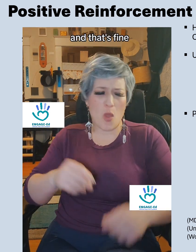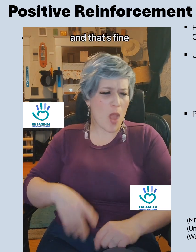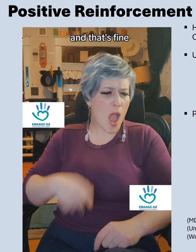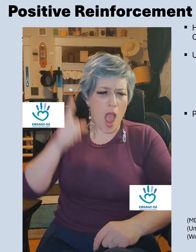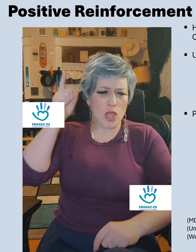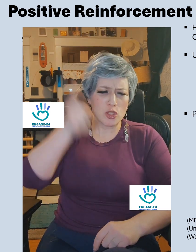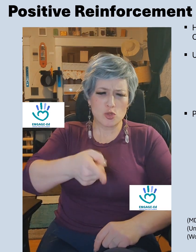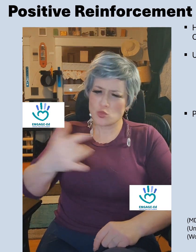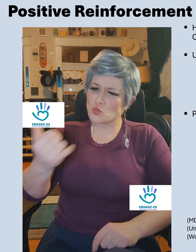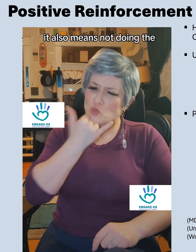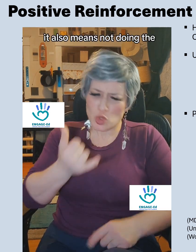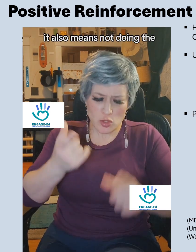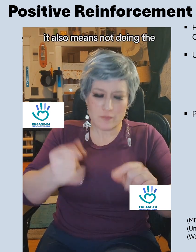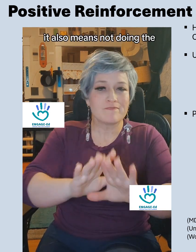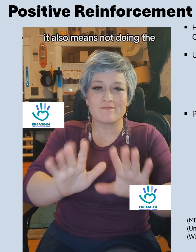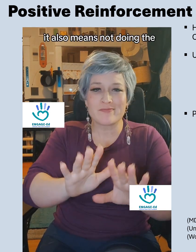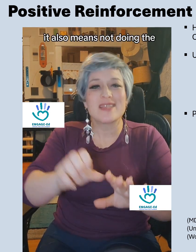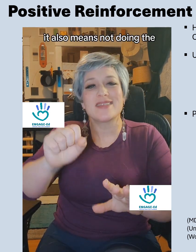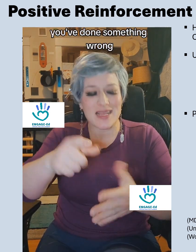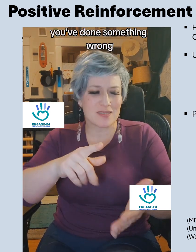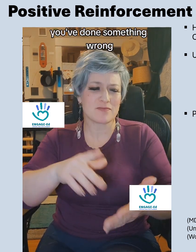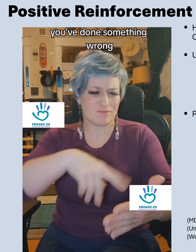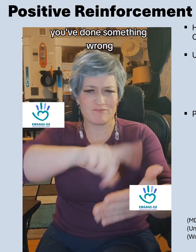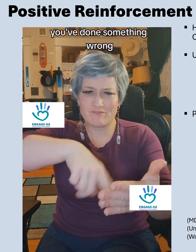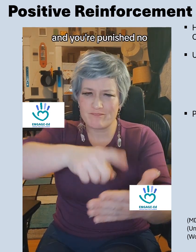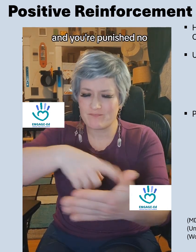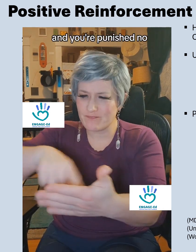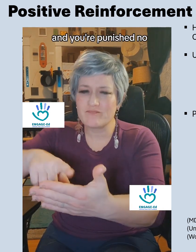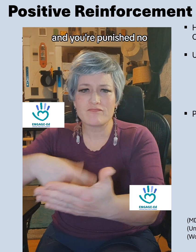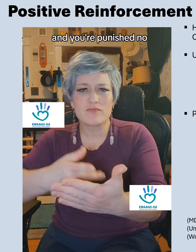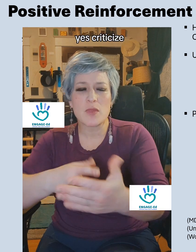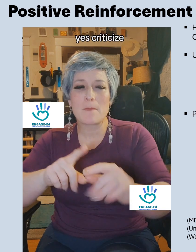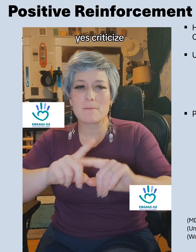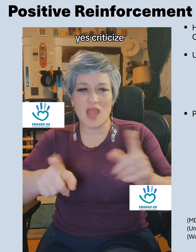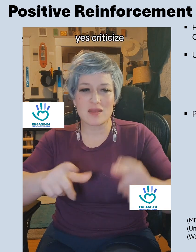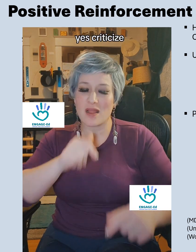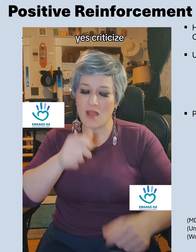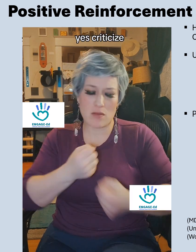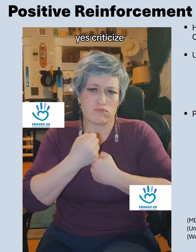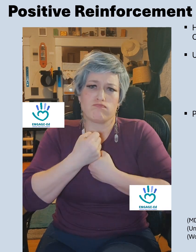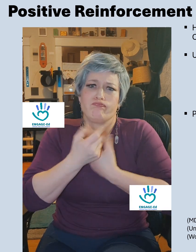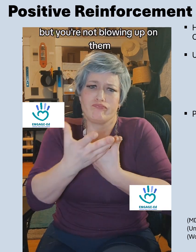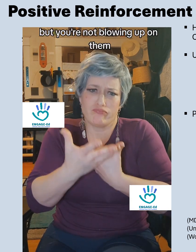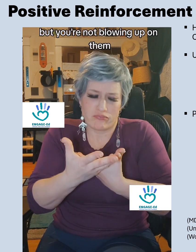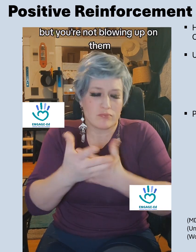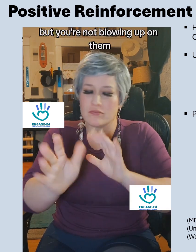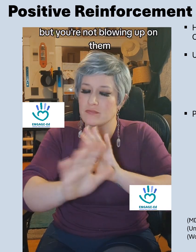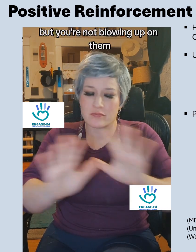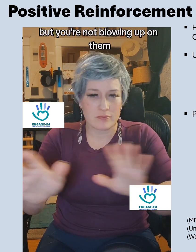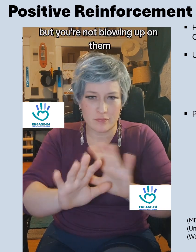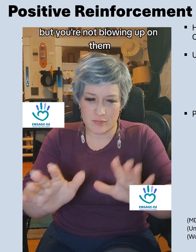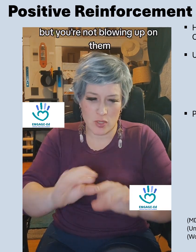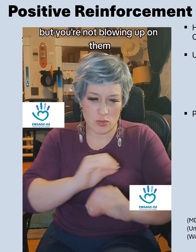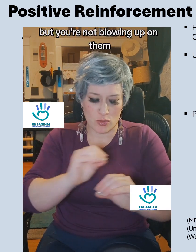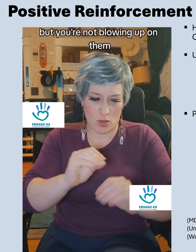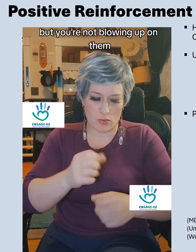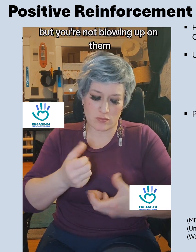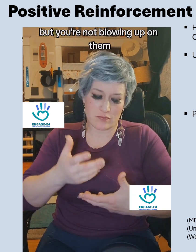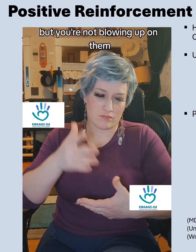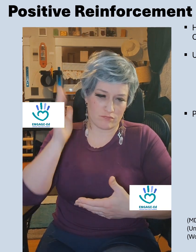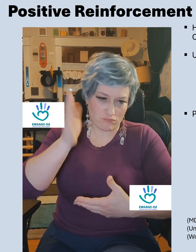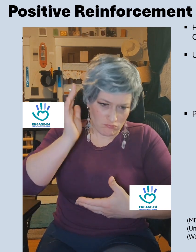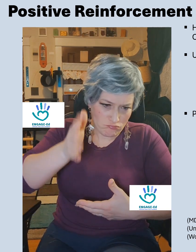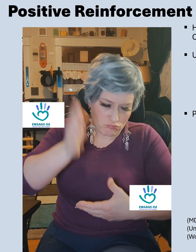fine. It also means not doing you've done something wrong and you're punished. No, yes, criticize, but you're not blowing up on